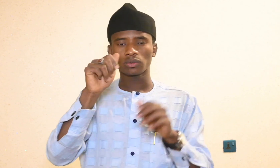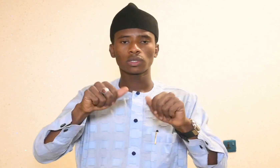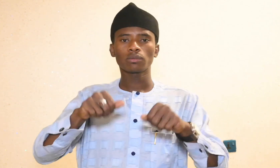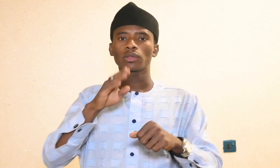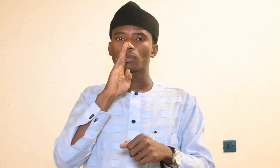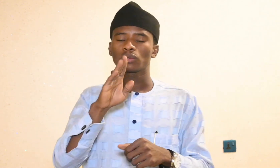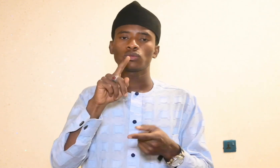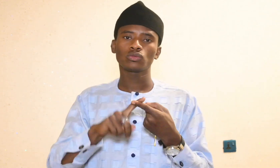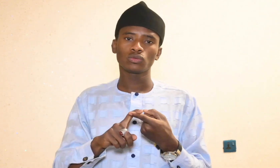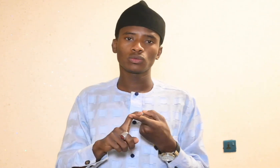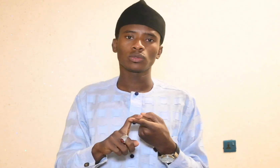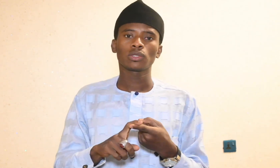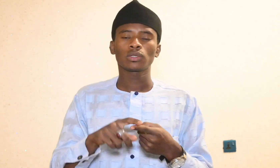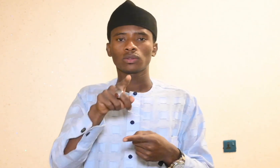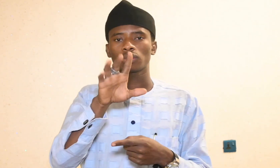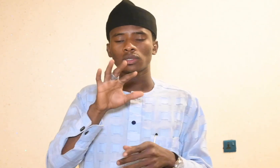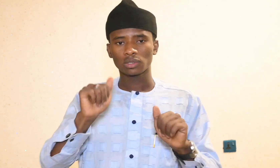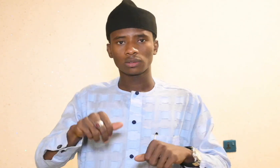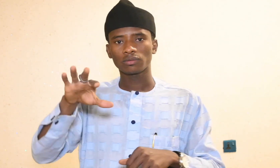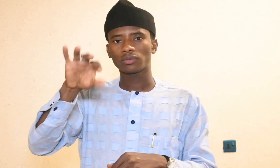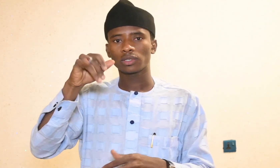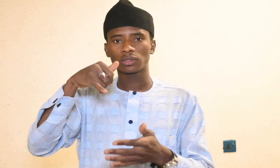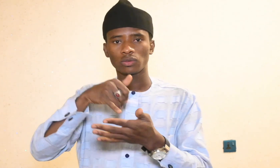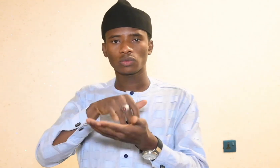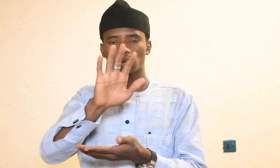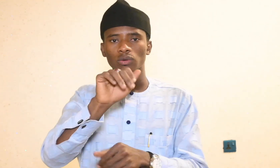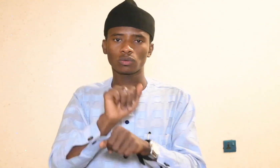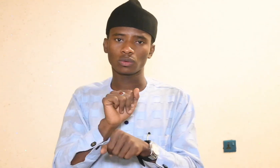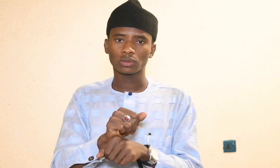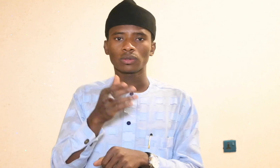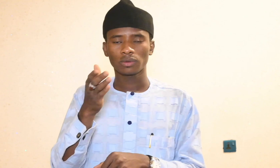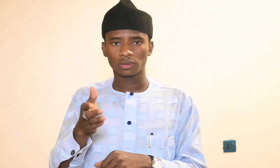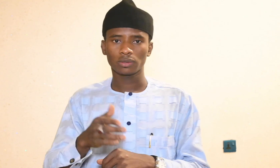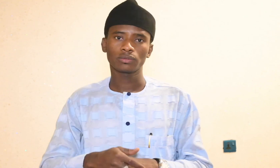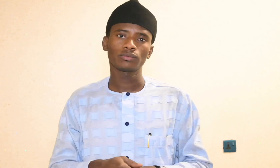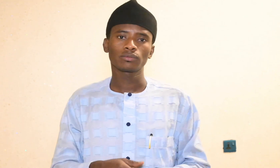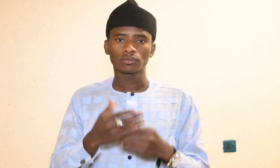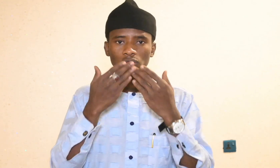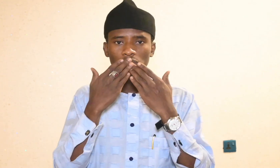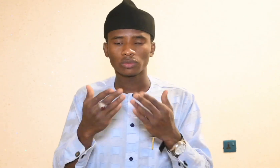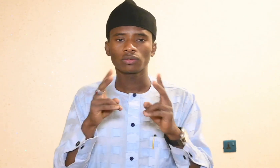help you in finding the job that will make you smile. Thank you very much.